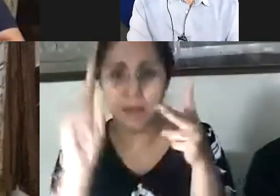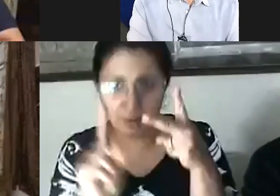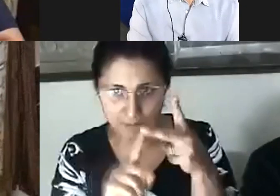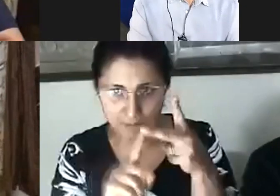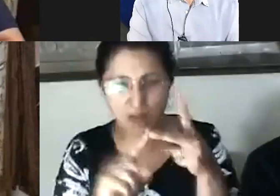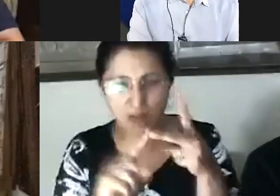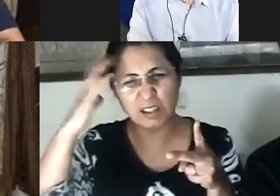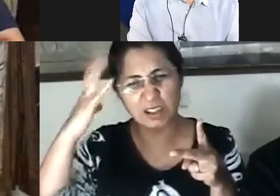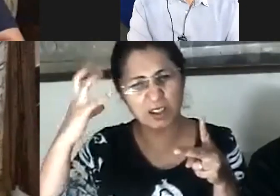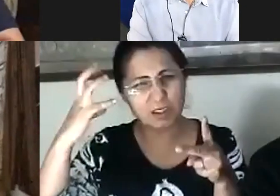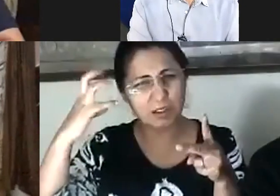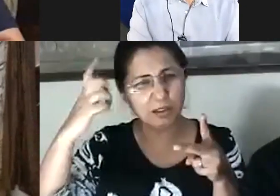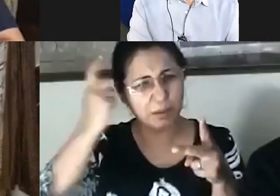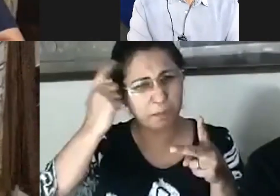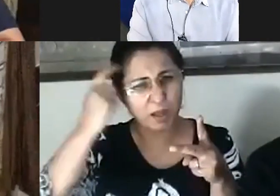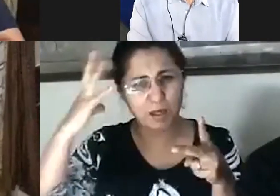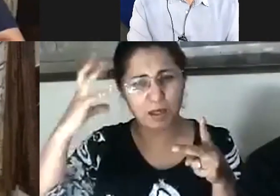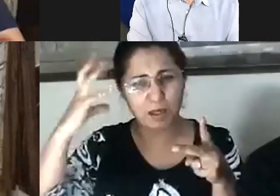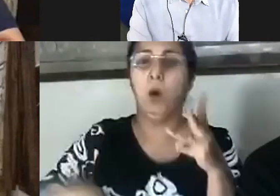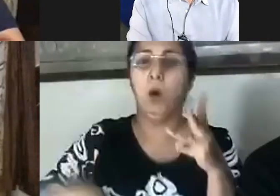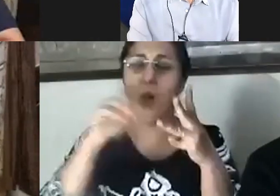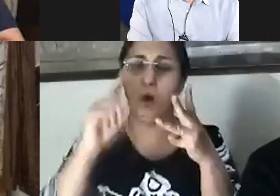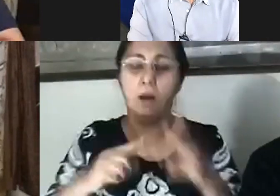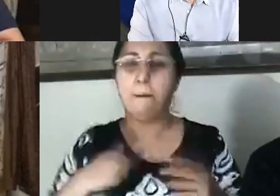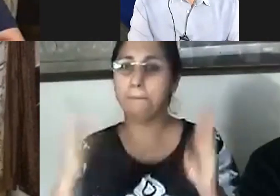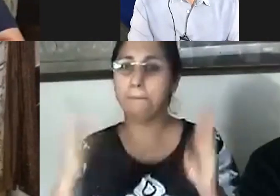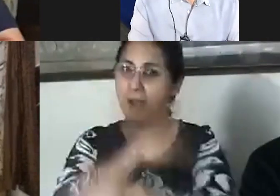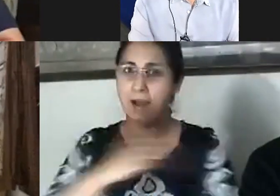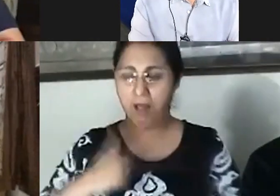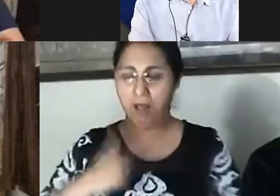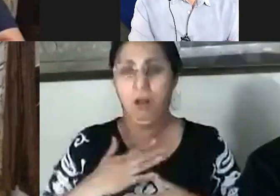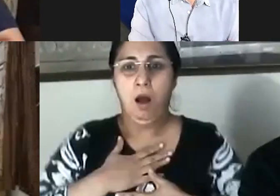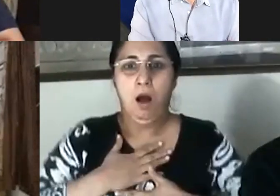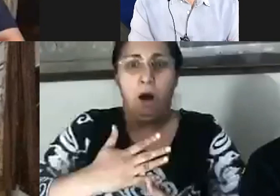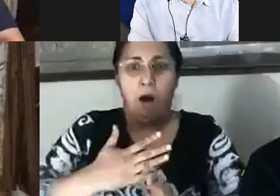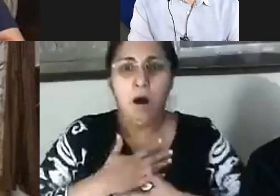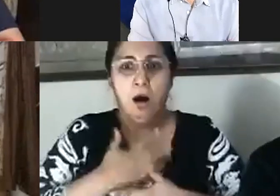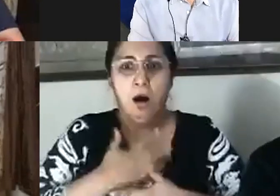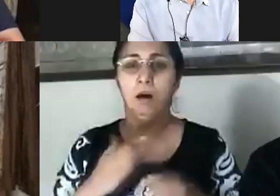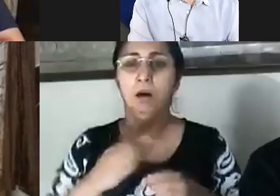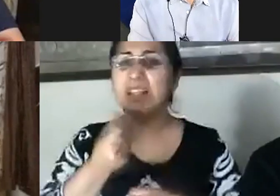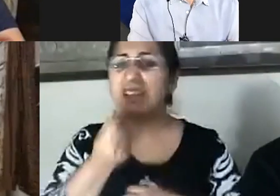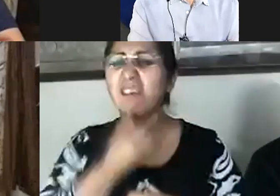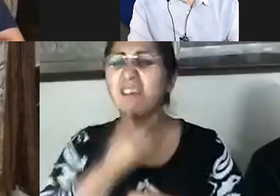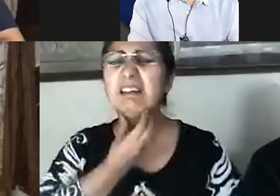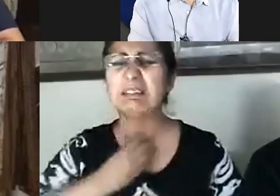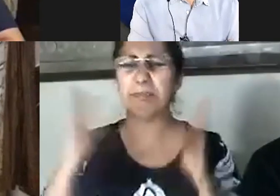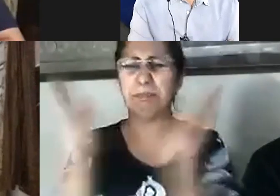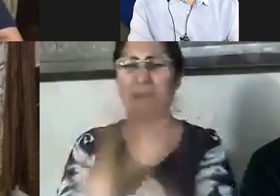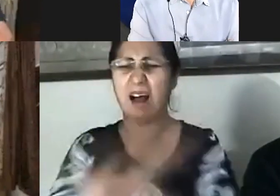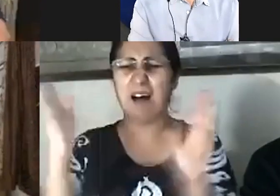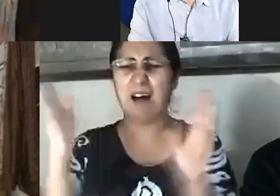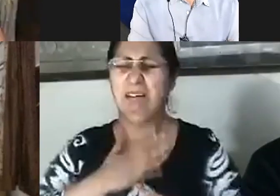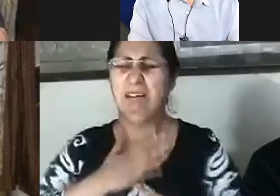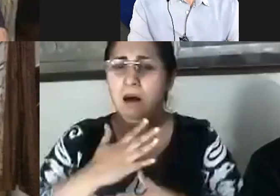All right. So second question, and because of all these really bad headaches, and I had breathing issues in the past.